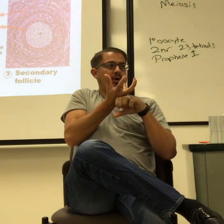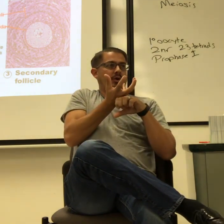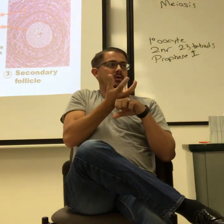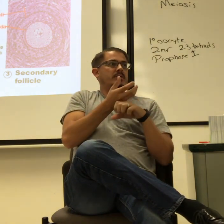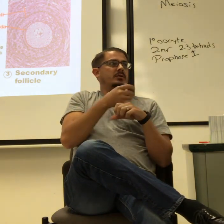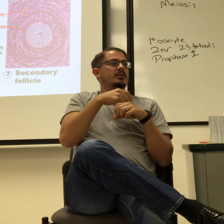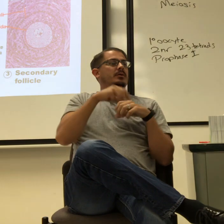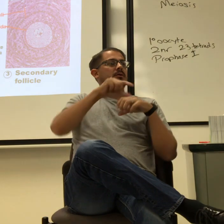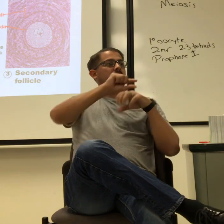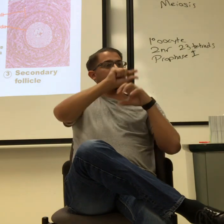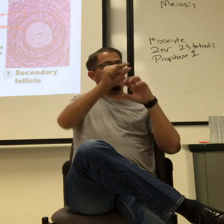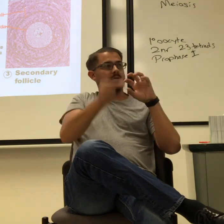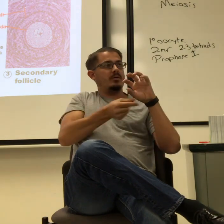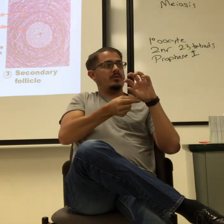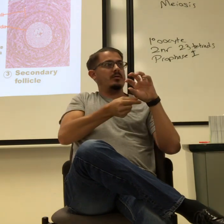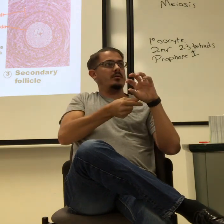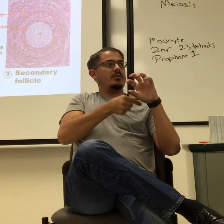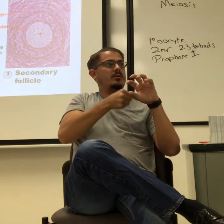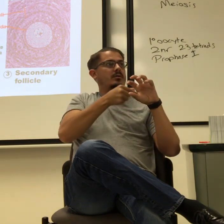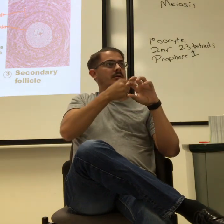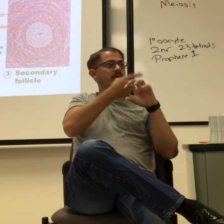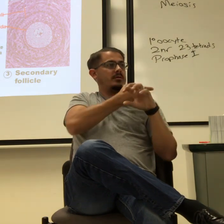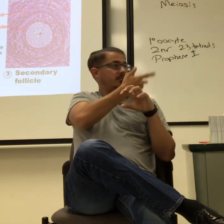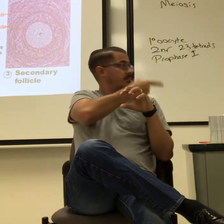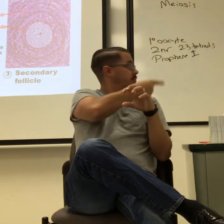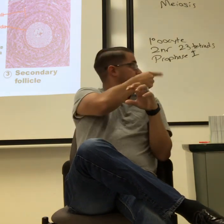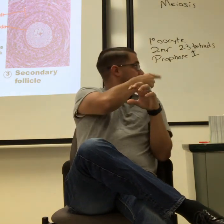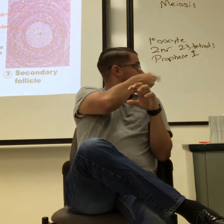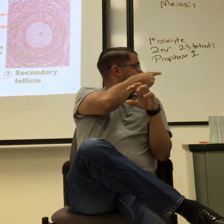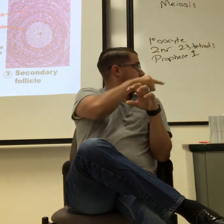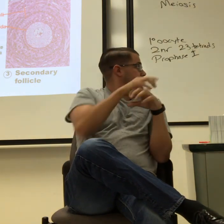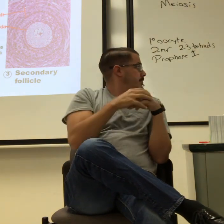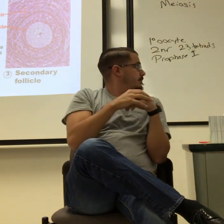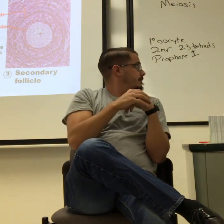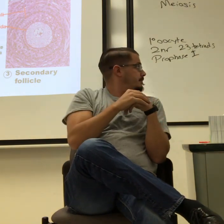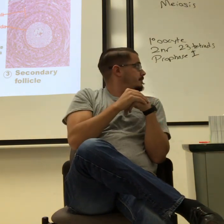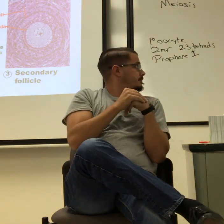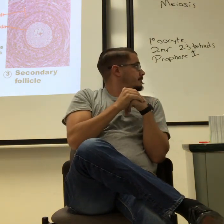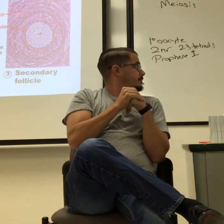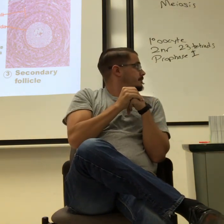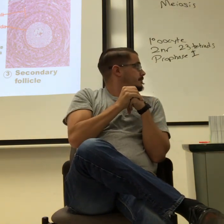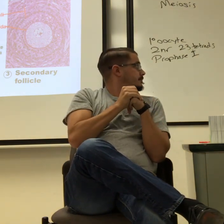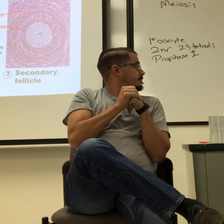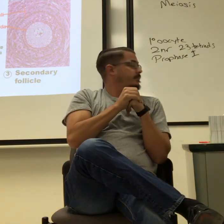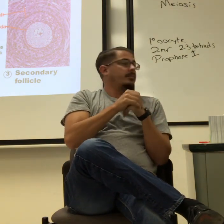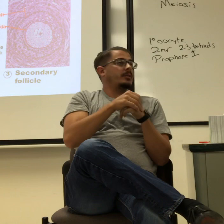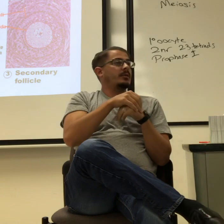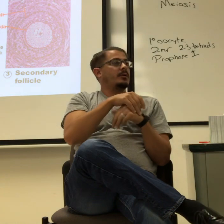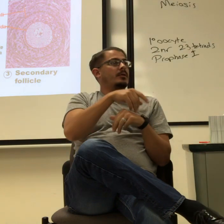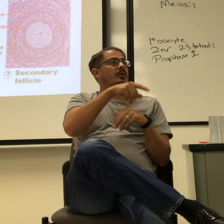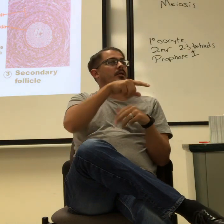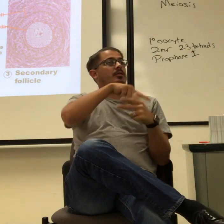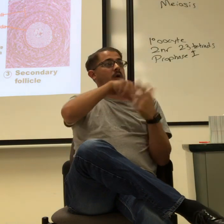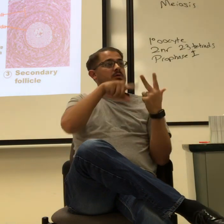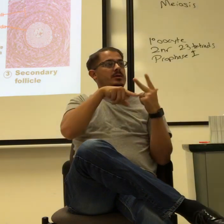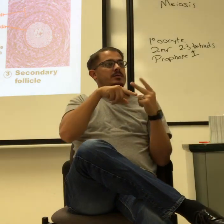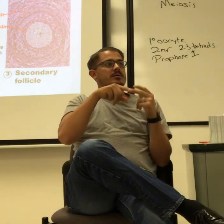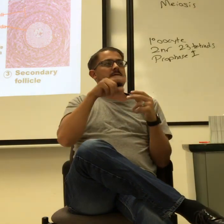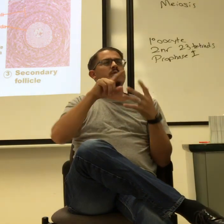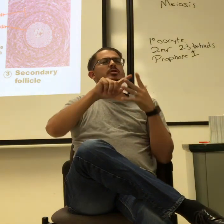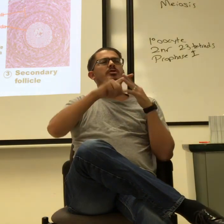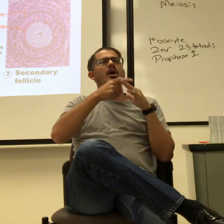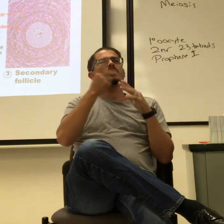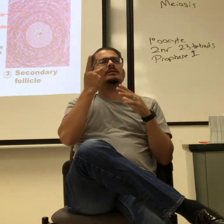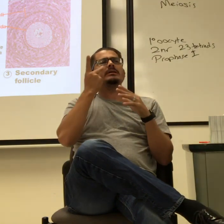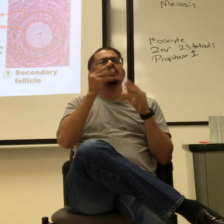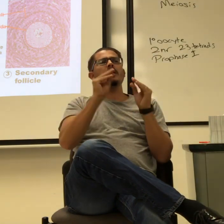three things. Theca, granule cell, ZP, zona pellucida. Okay? Those are things we start to see